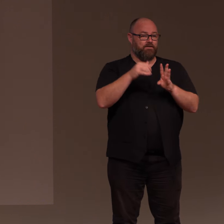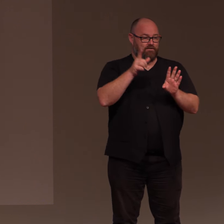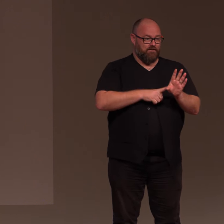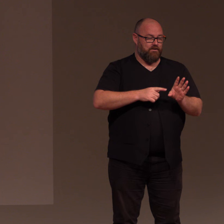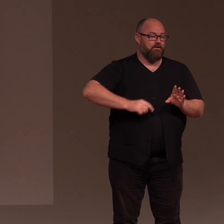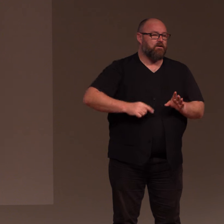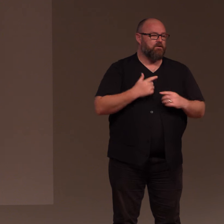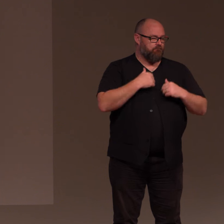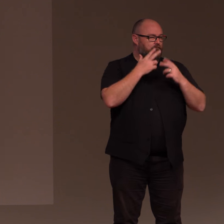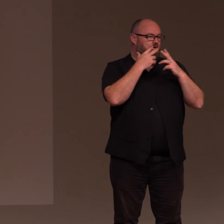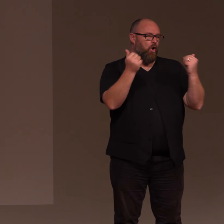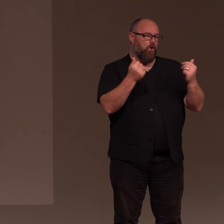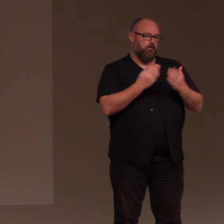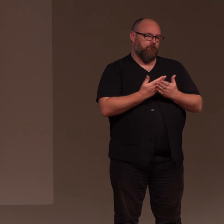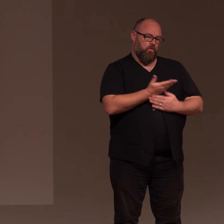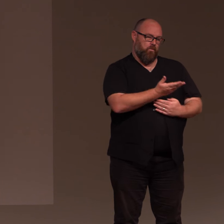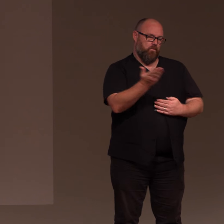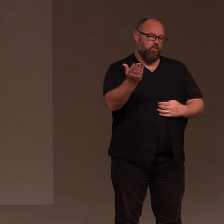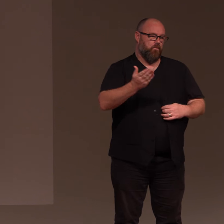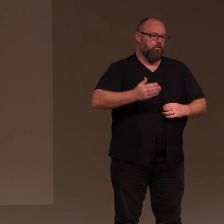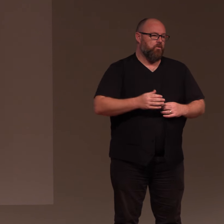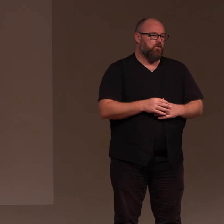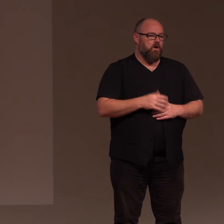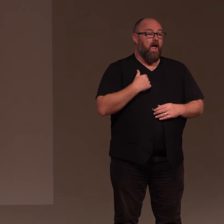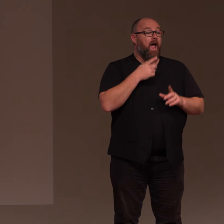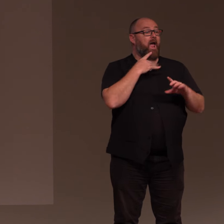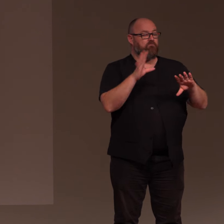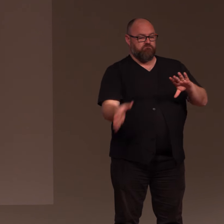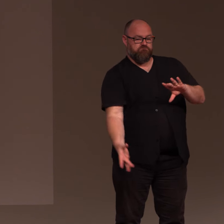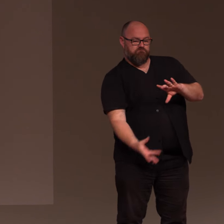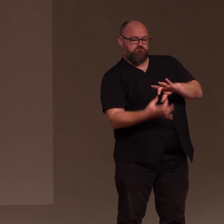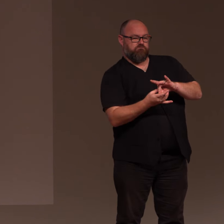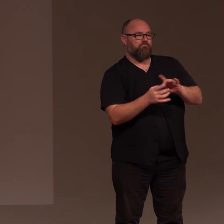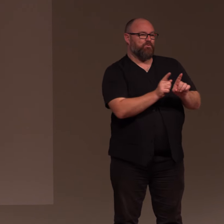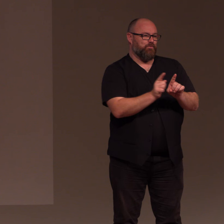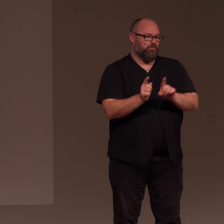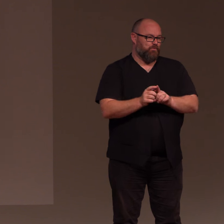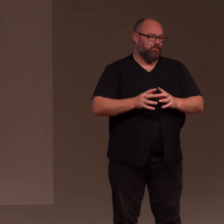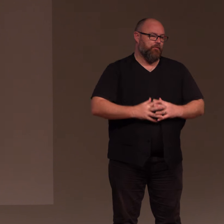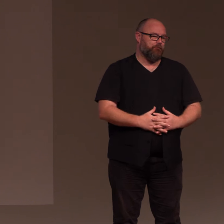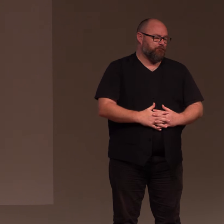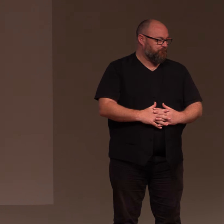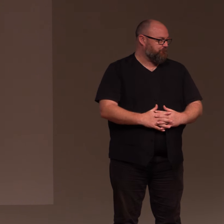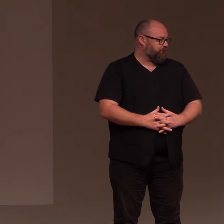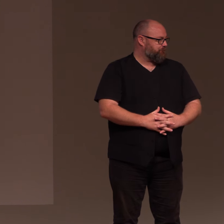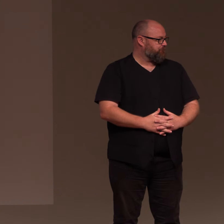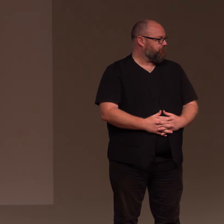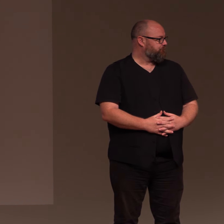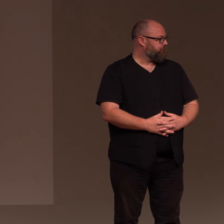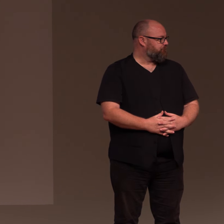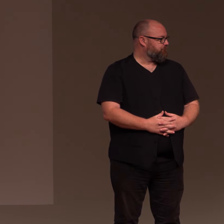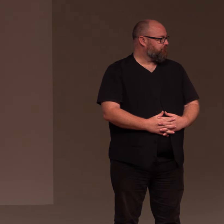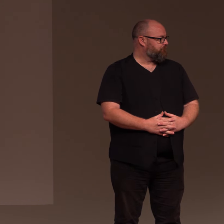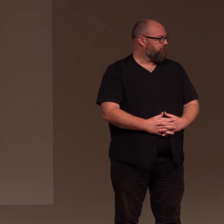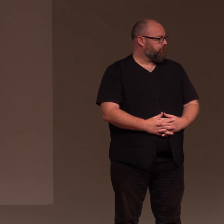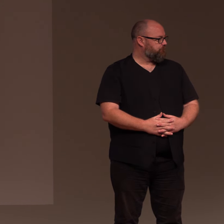song that comes from this community and from underneath this ground. Wuba wuba minya mandi.